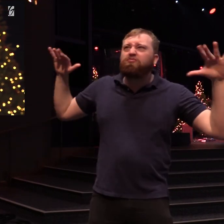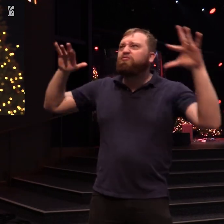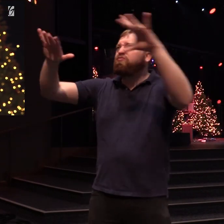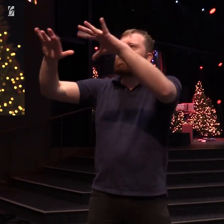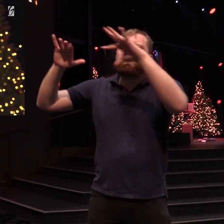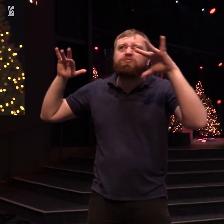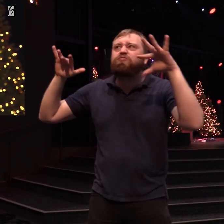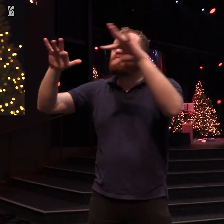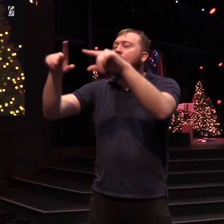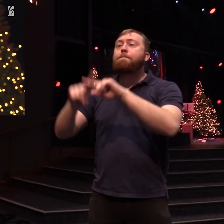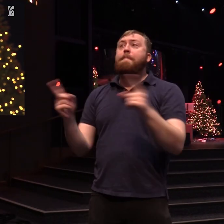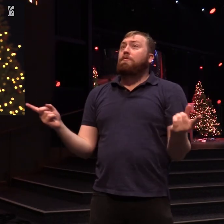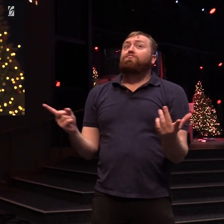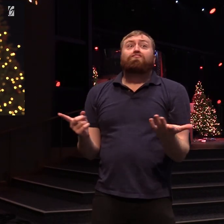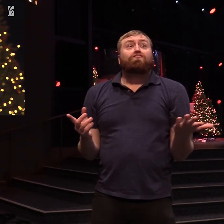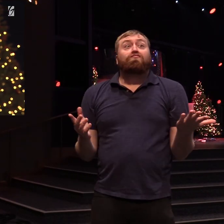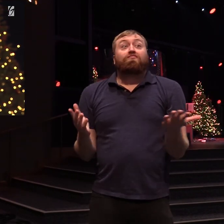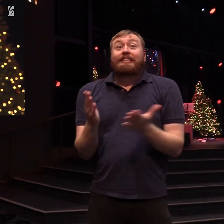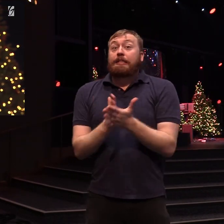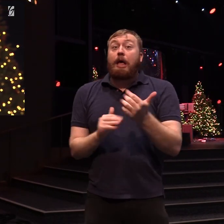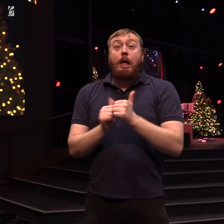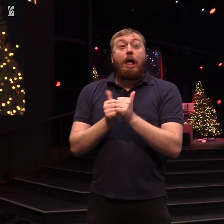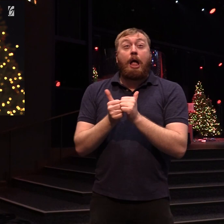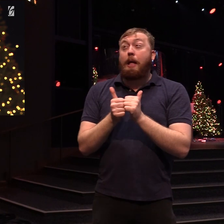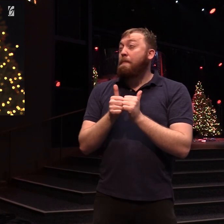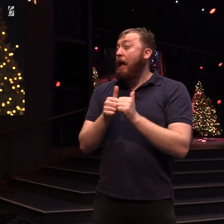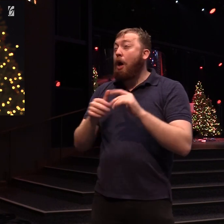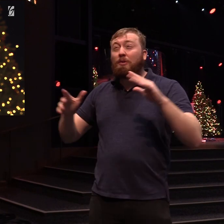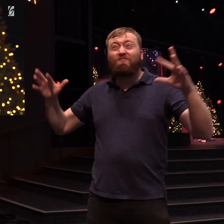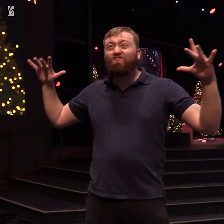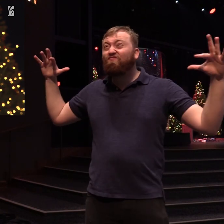multitude, somewhere in the midst of the multitude,